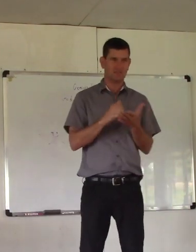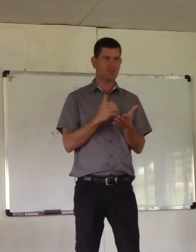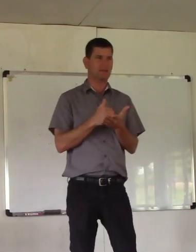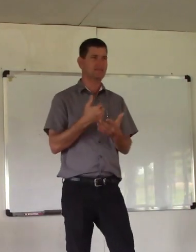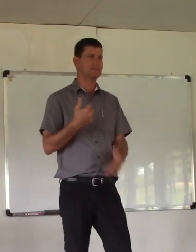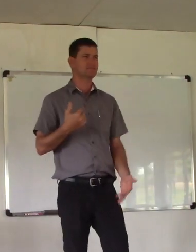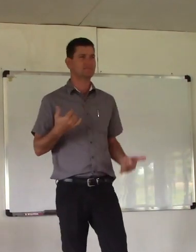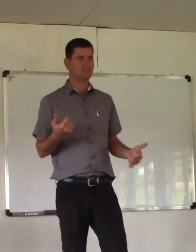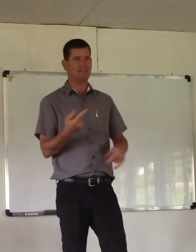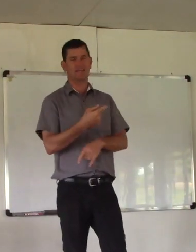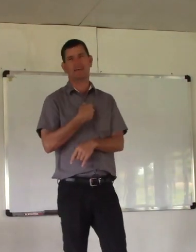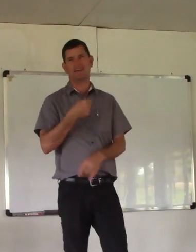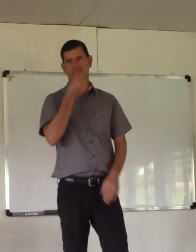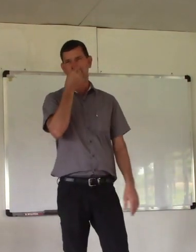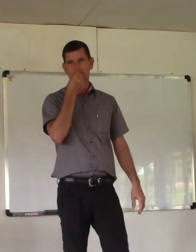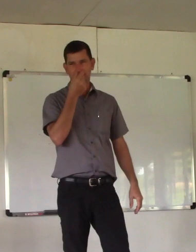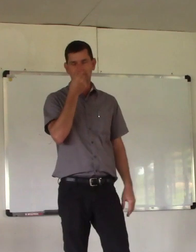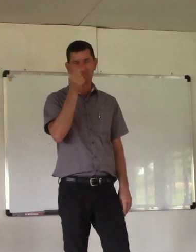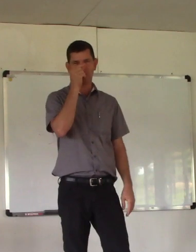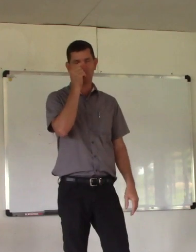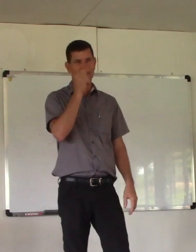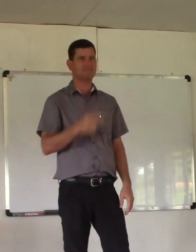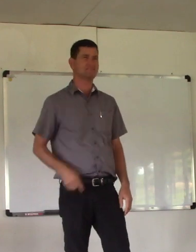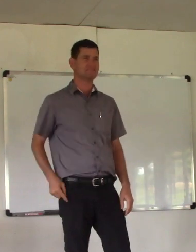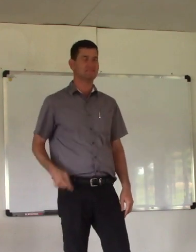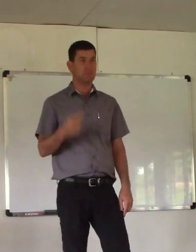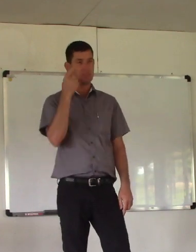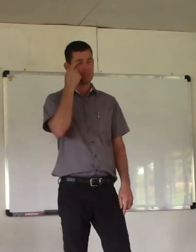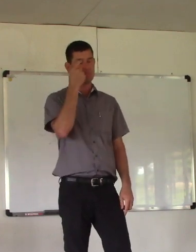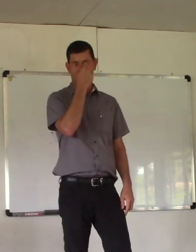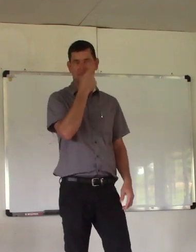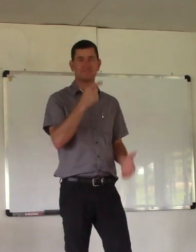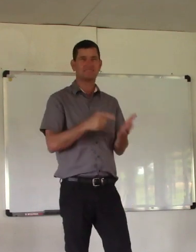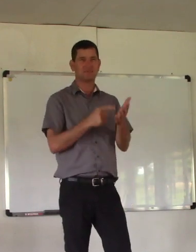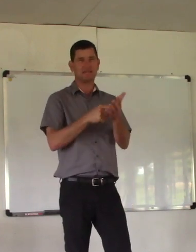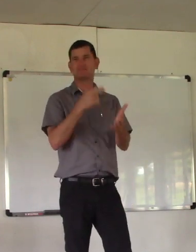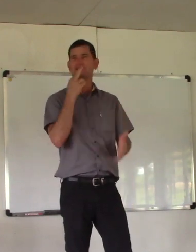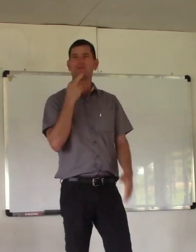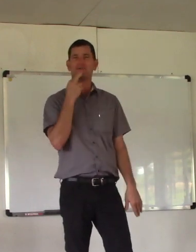Excuse me. Today I have a little bit, sometimes a little bit red.